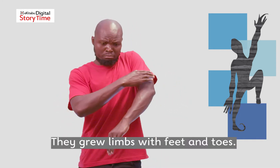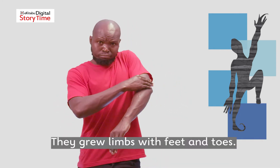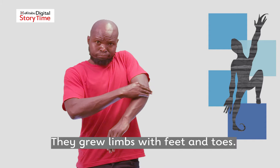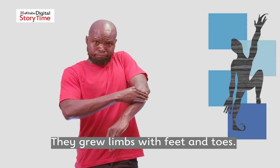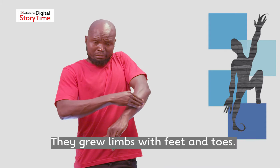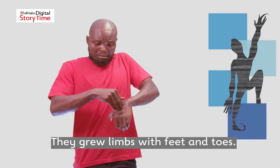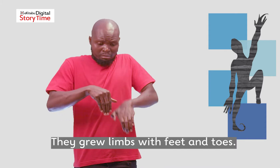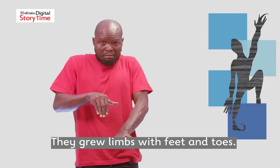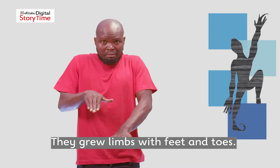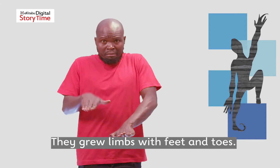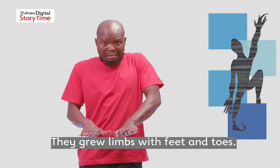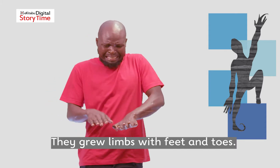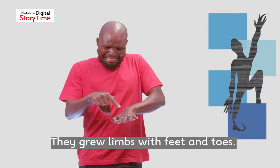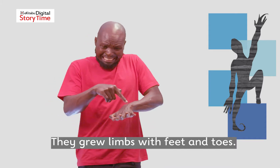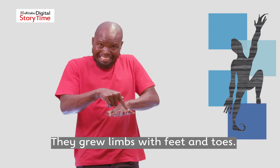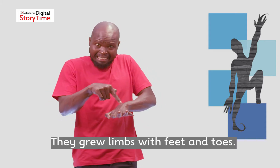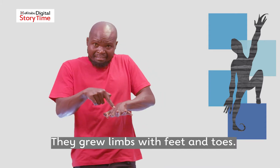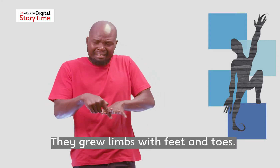They grew limbs with feet and toes.